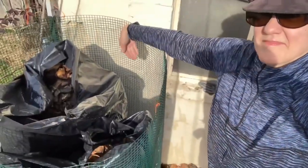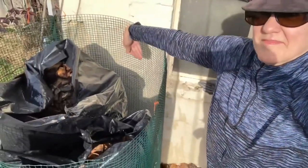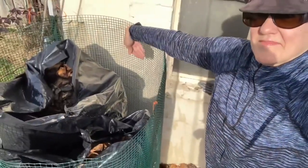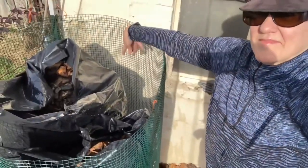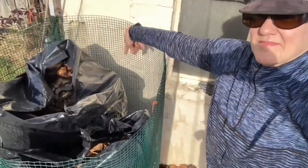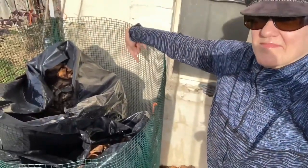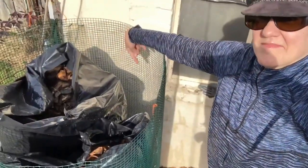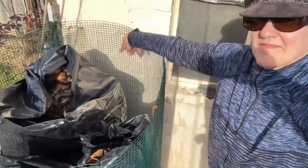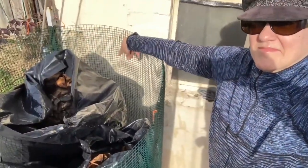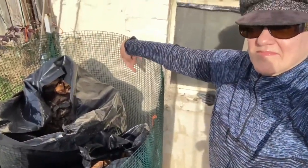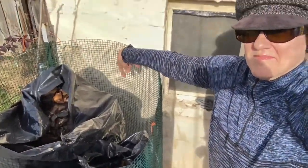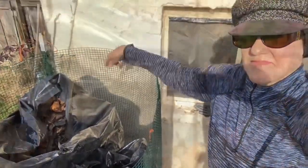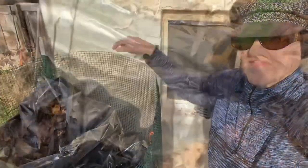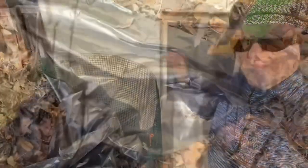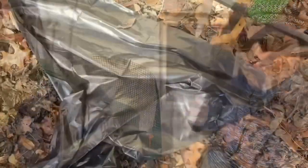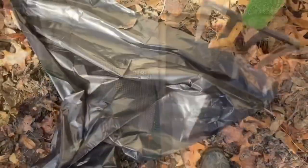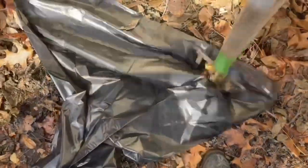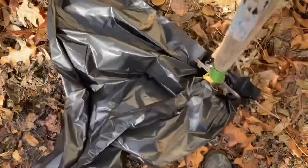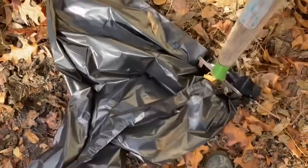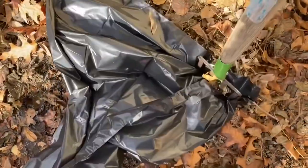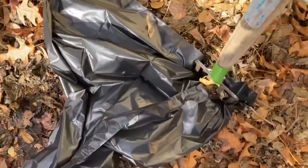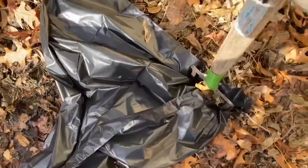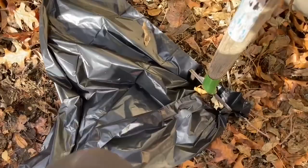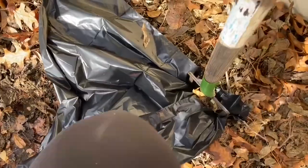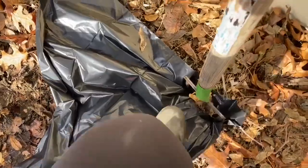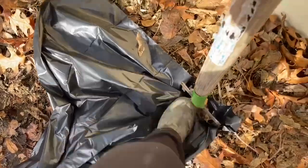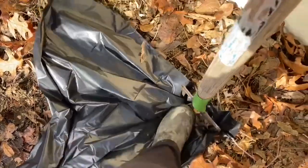Let's try to fit one more bag down in this gap.